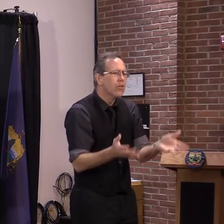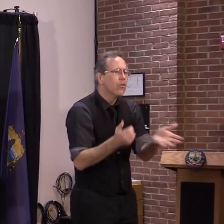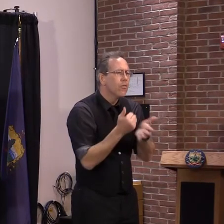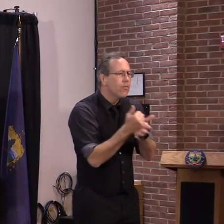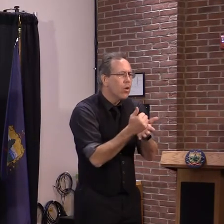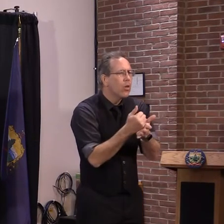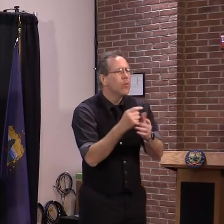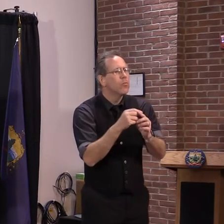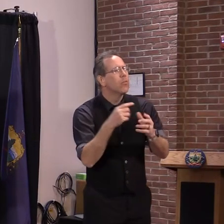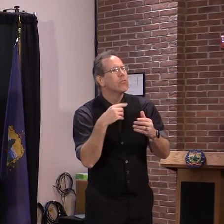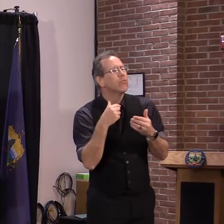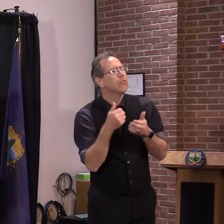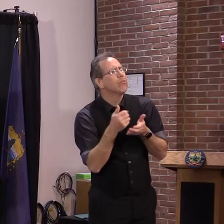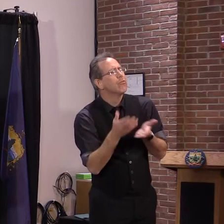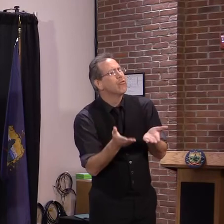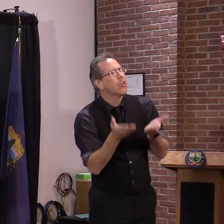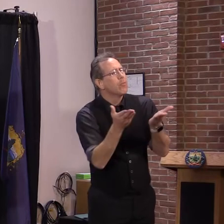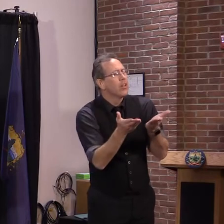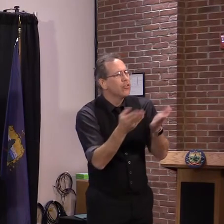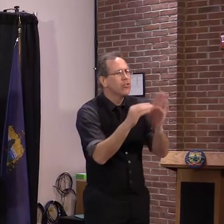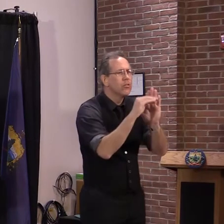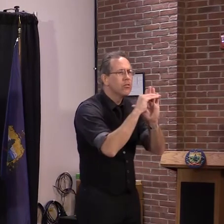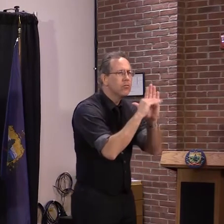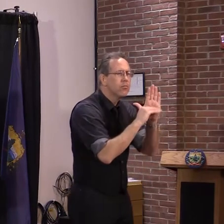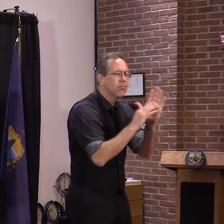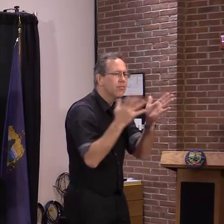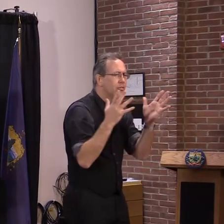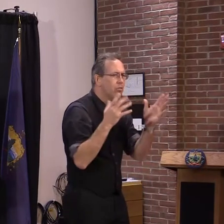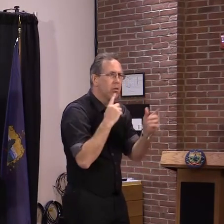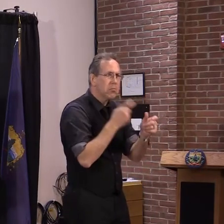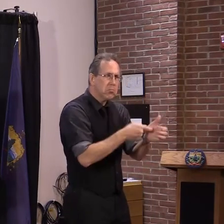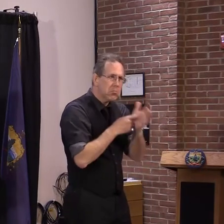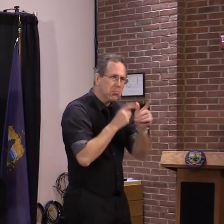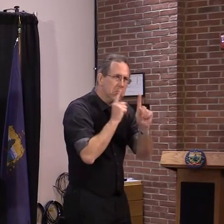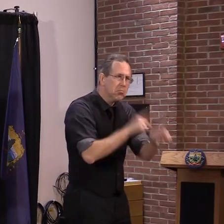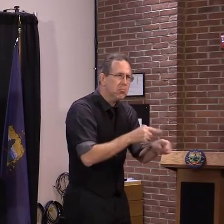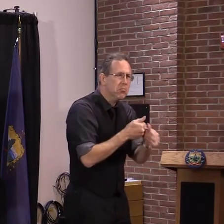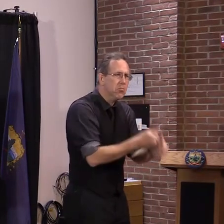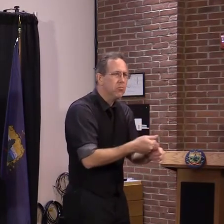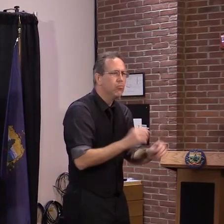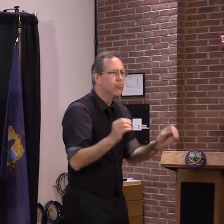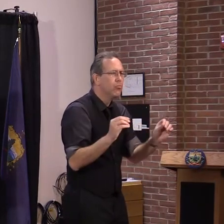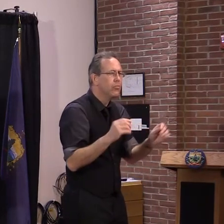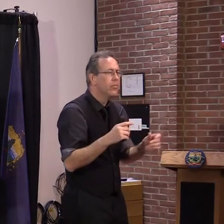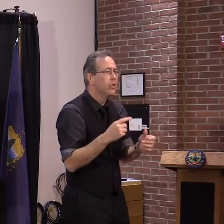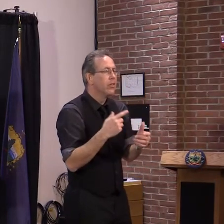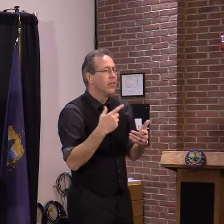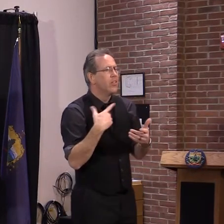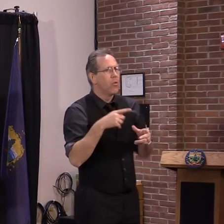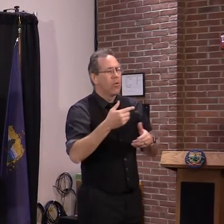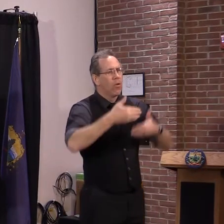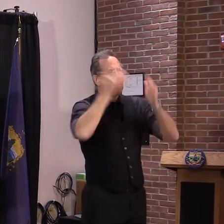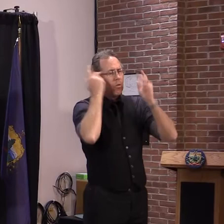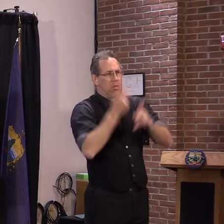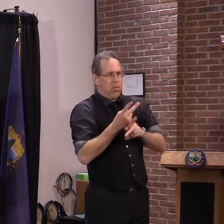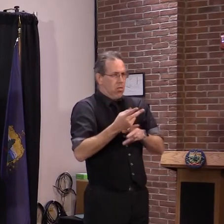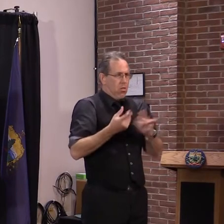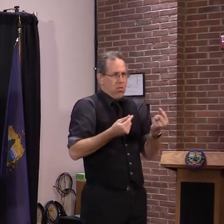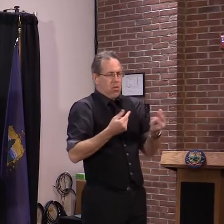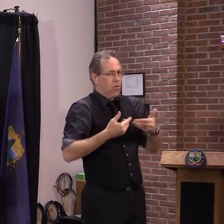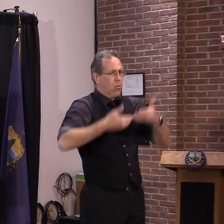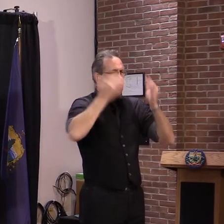direction. It's, you know, this idea of creating abundance of caution mitigation measures is sort of a downward spiral, and it's hard to come out of